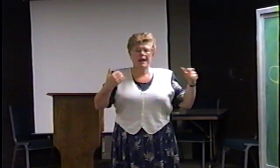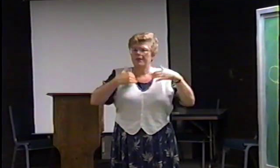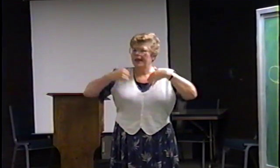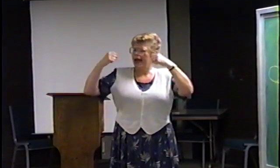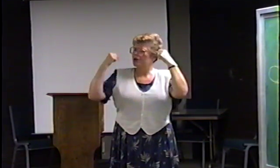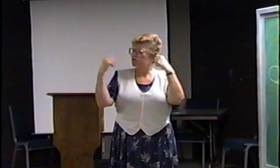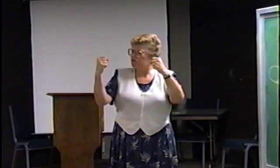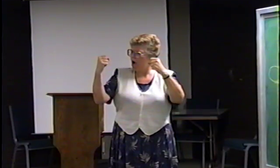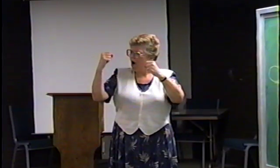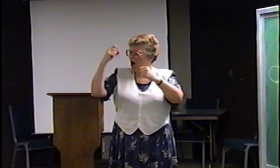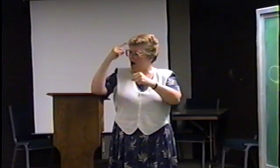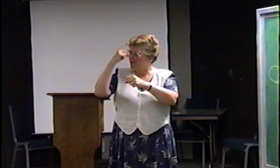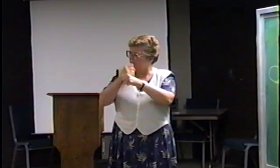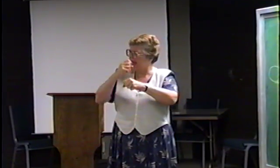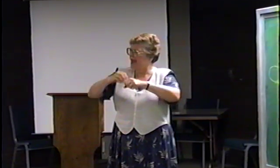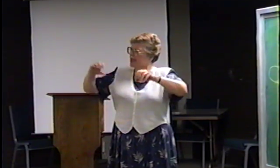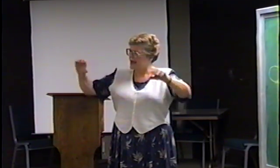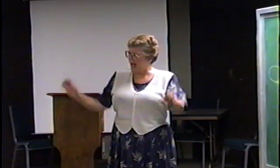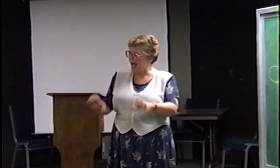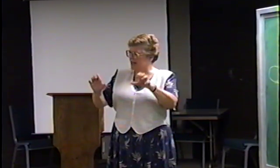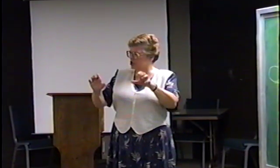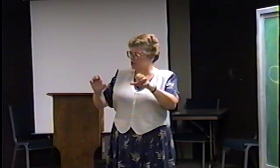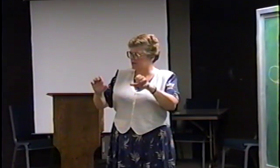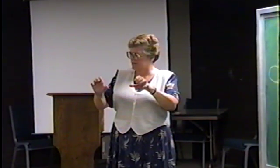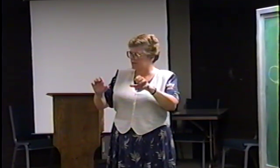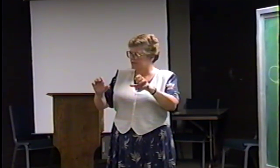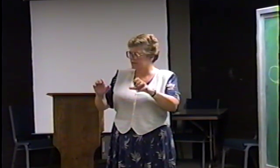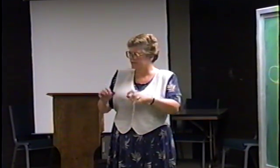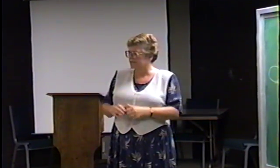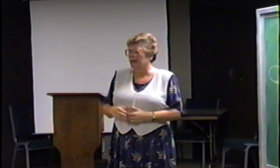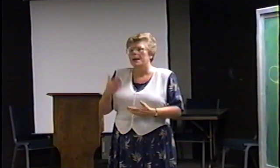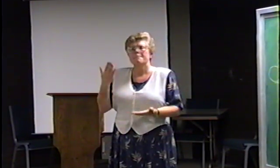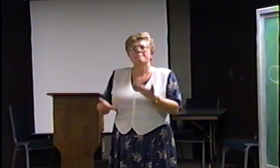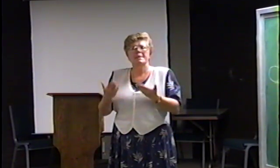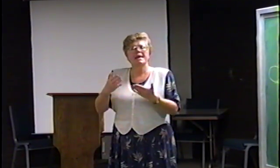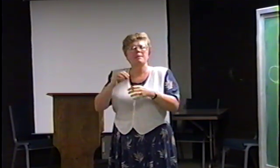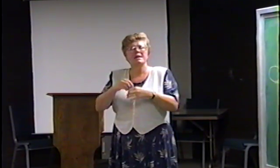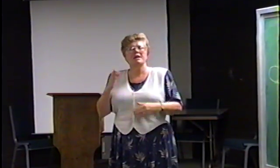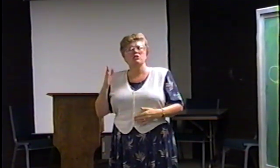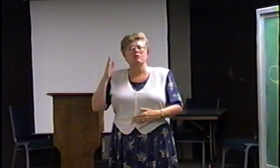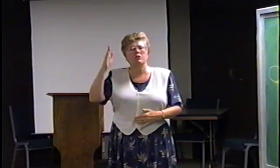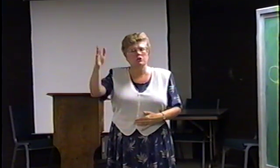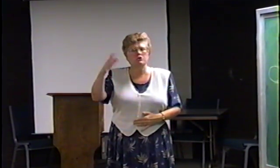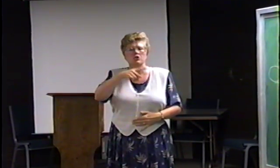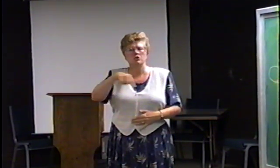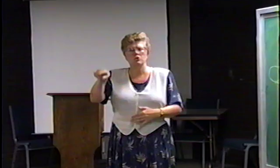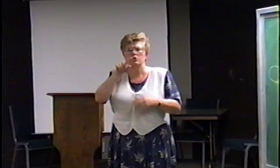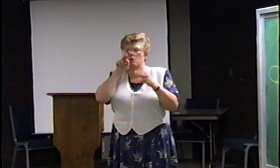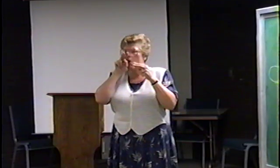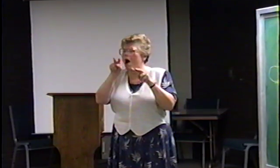John, but that strong faith in action. Maybe in the future you